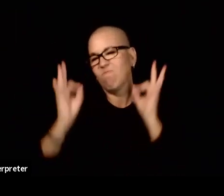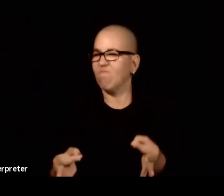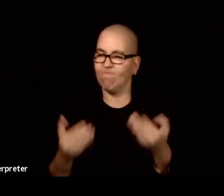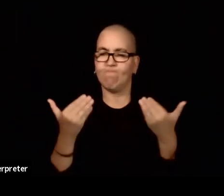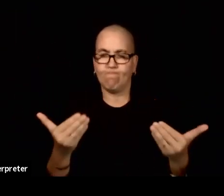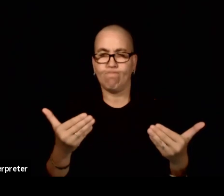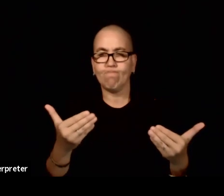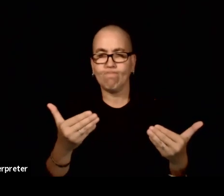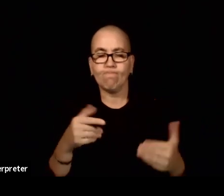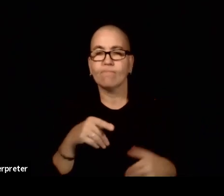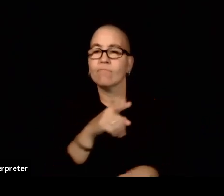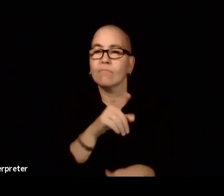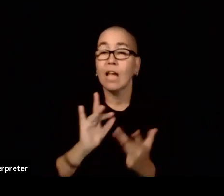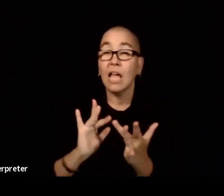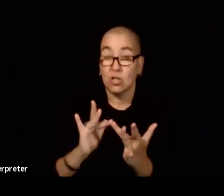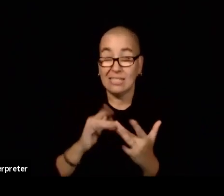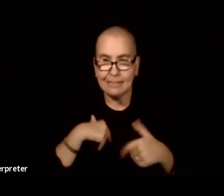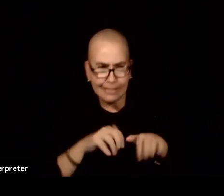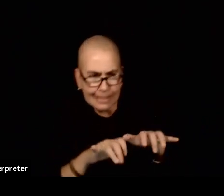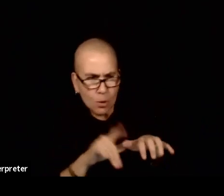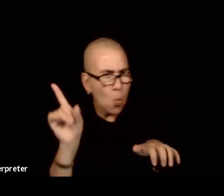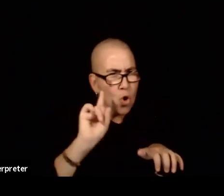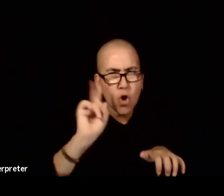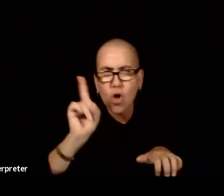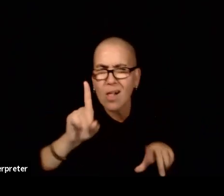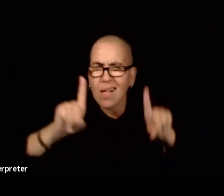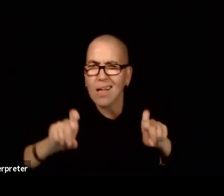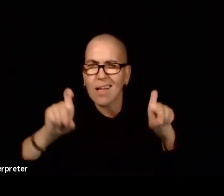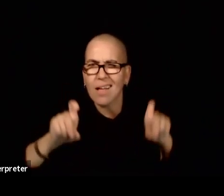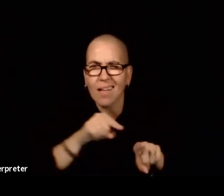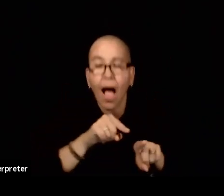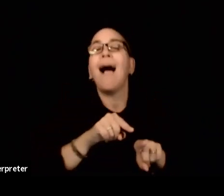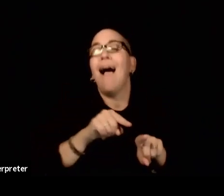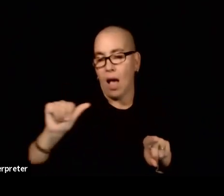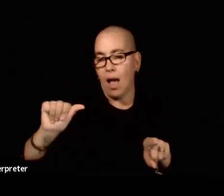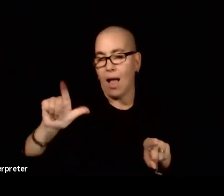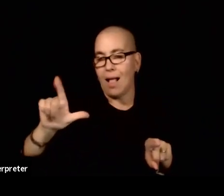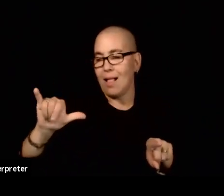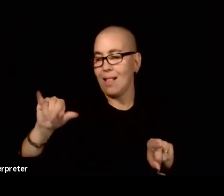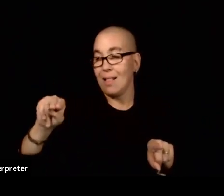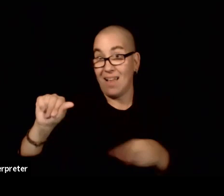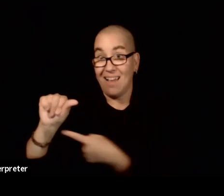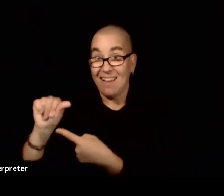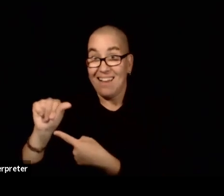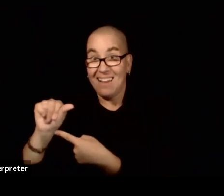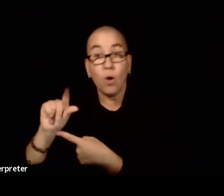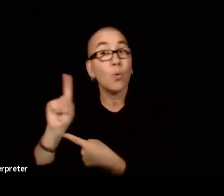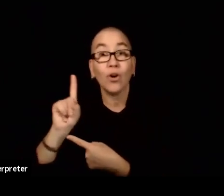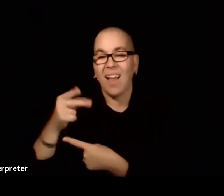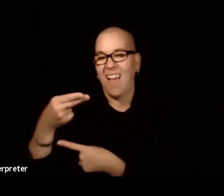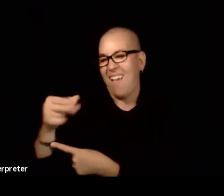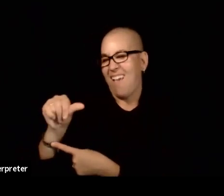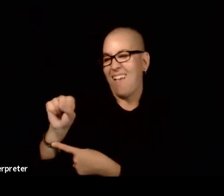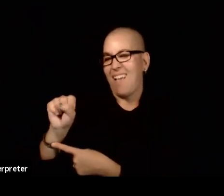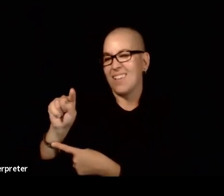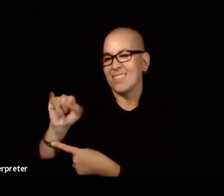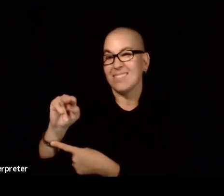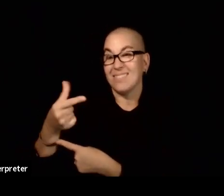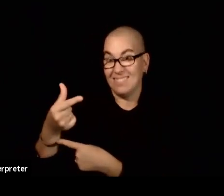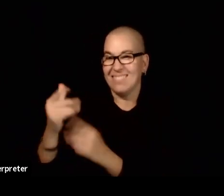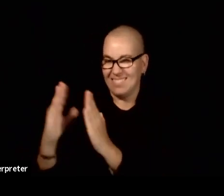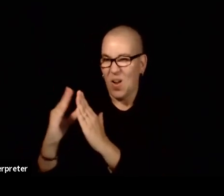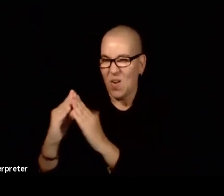that I ended up going to Alina House in Hastings with a little bit of a drive, but I love a good road trip as much as the next person. And,